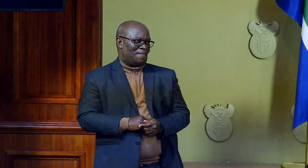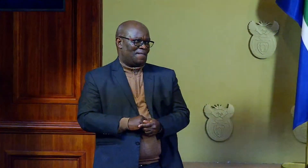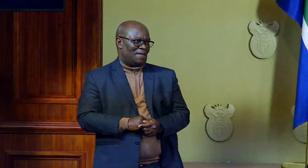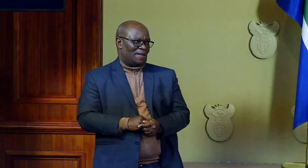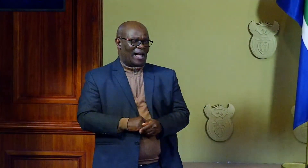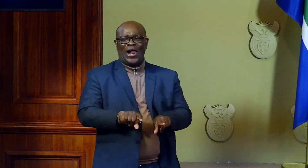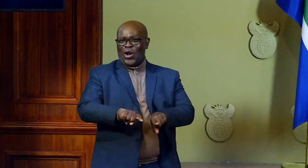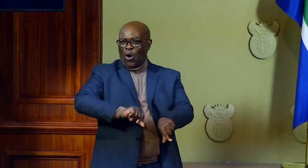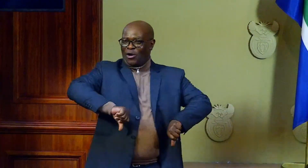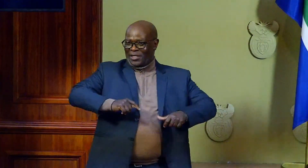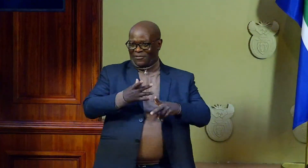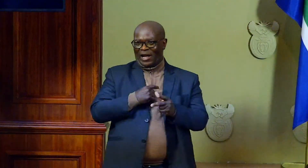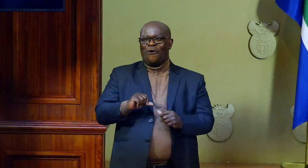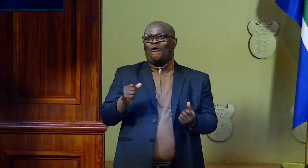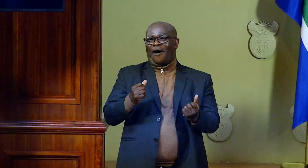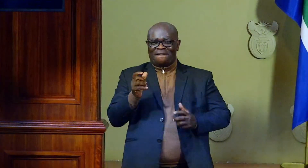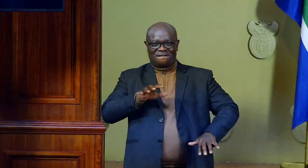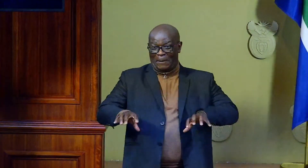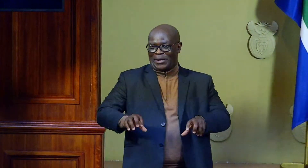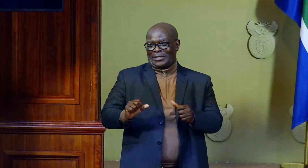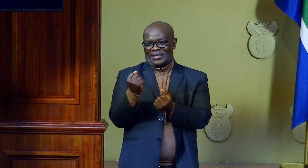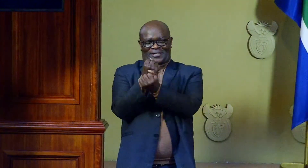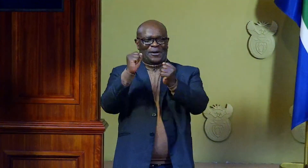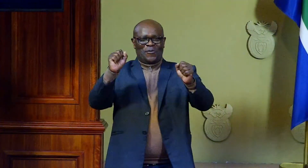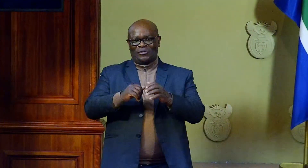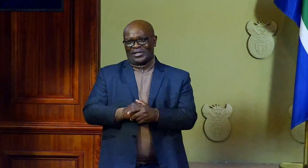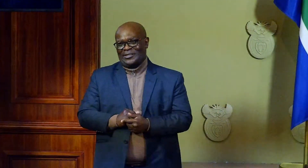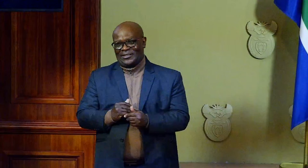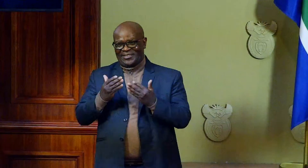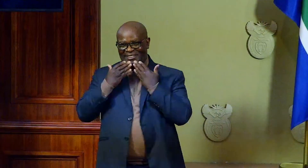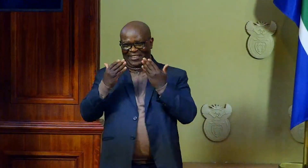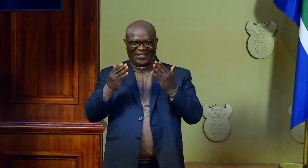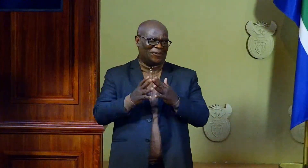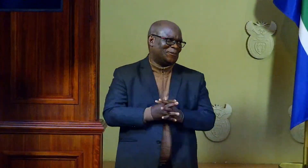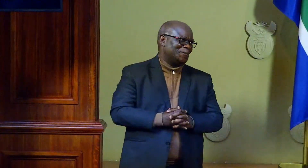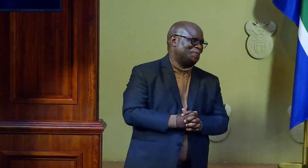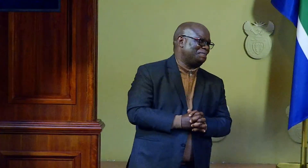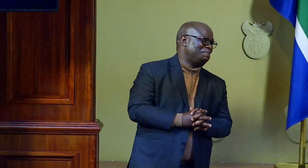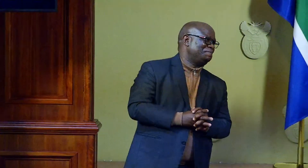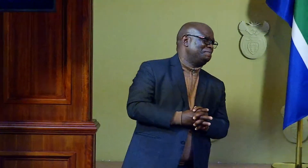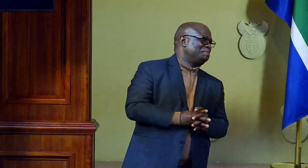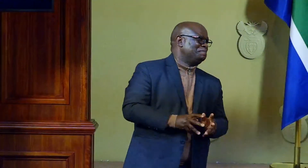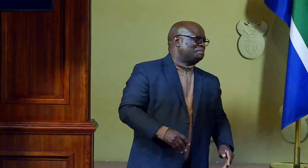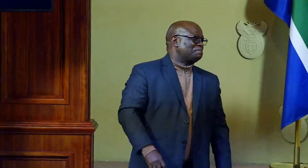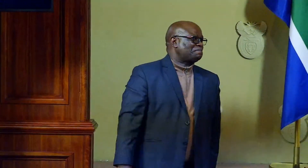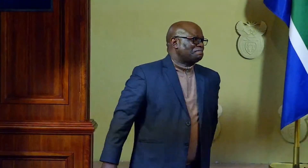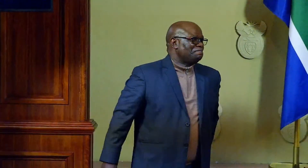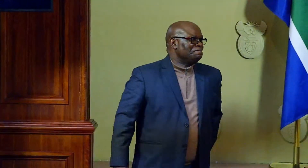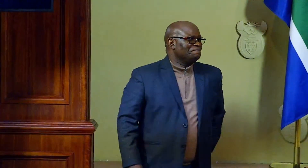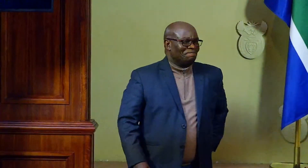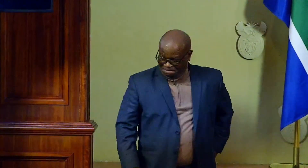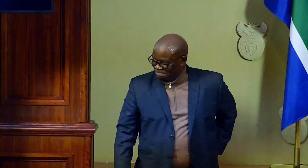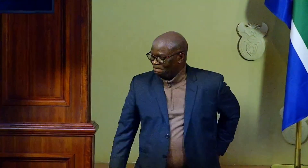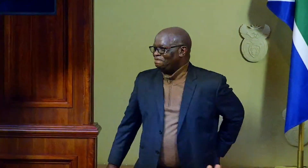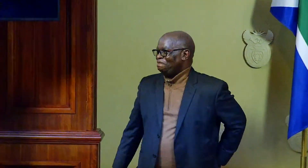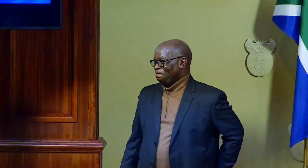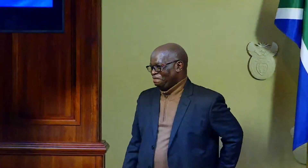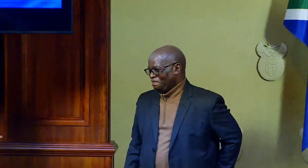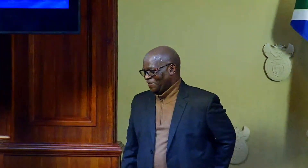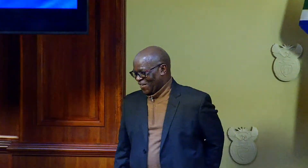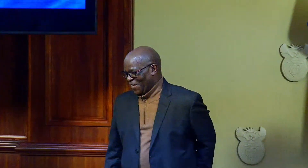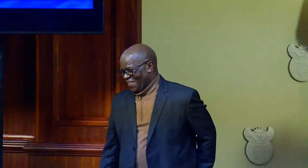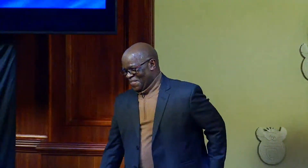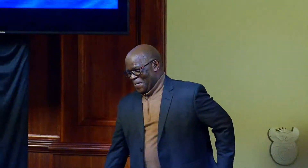a deaf person is born again. Long live our vibrant democracy. I thank you.